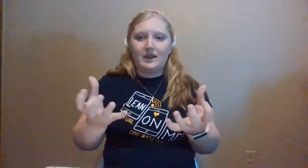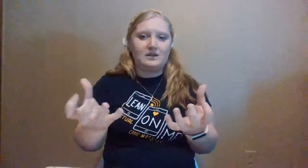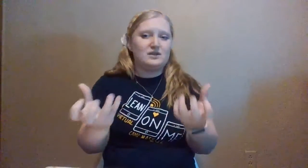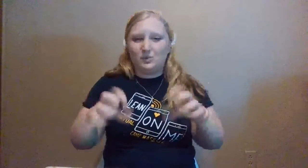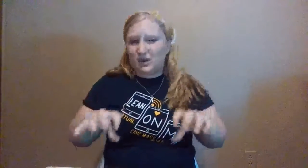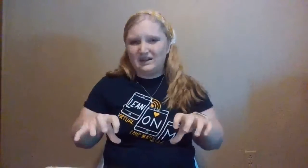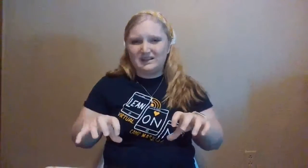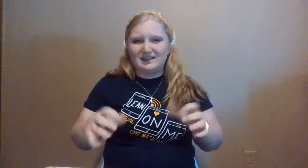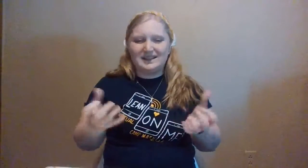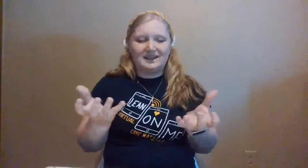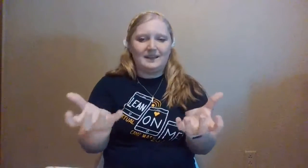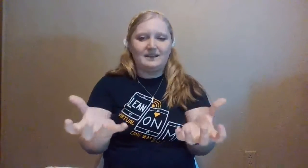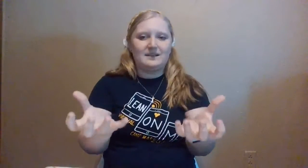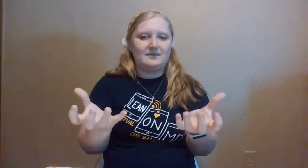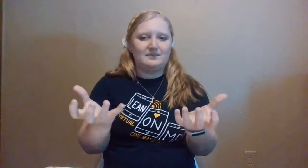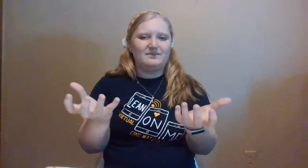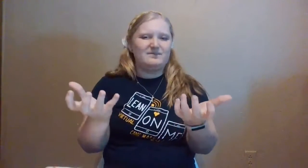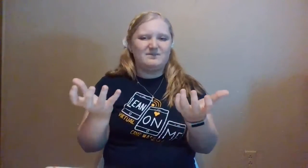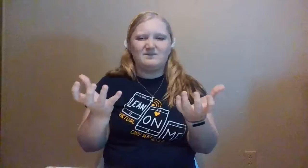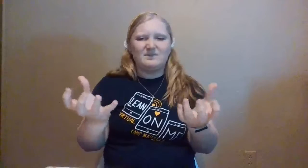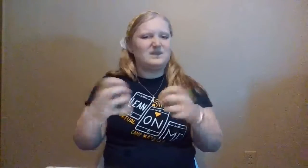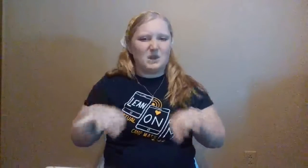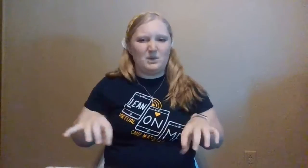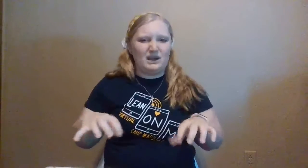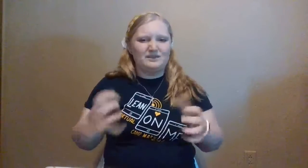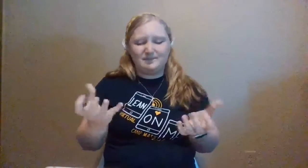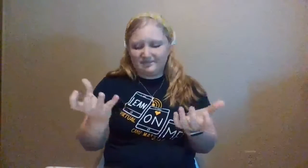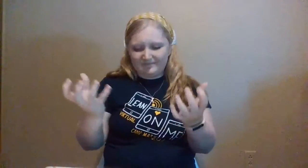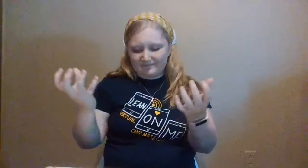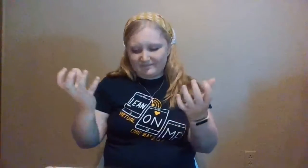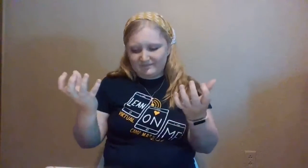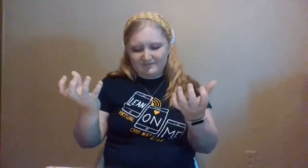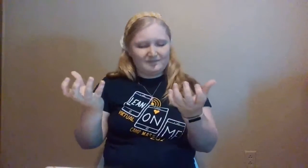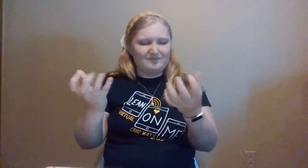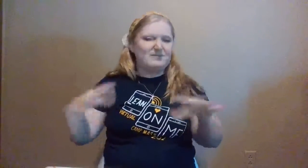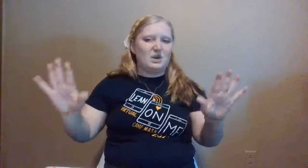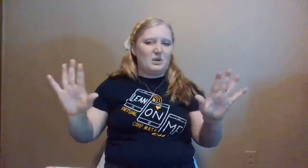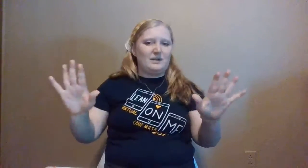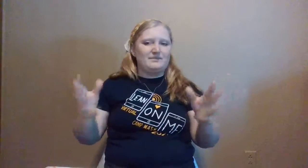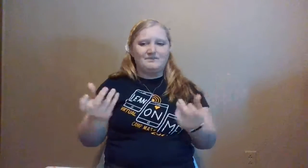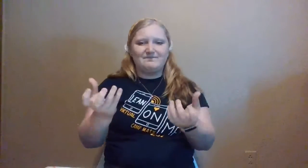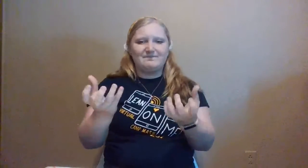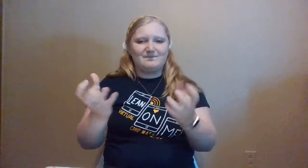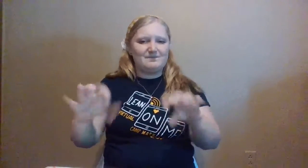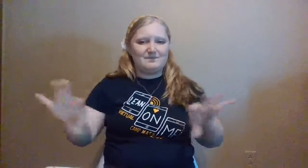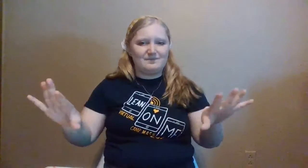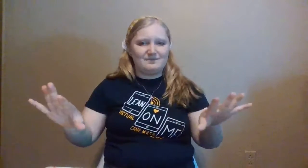and don't want is like this. Don't want. Don't want.